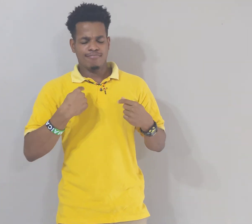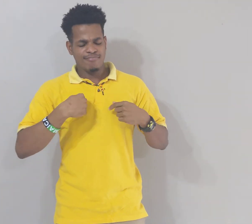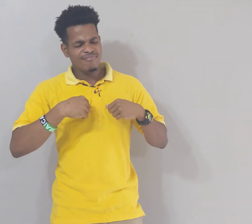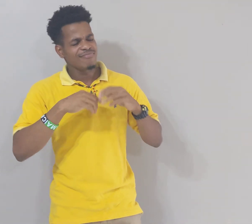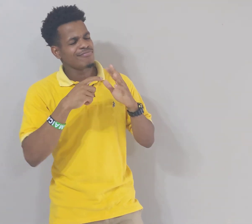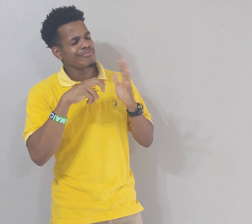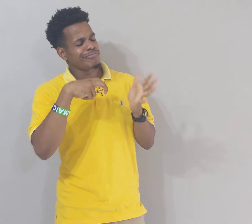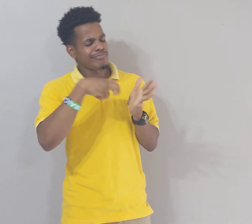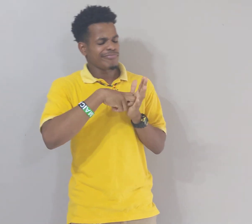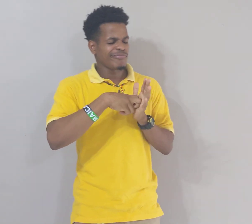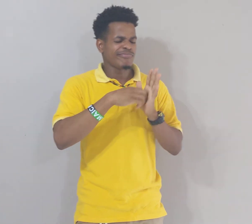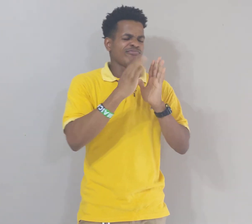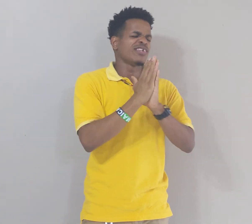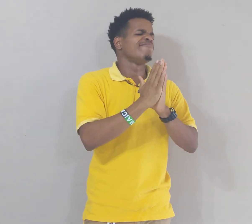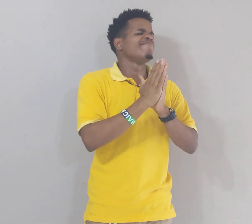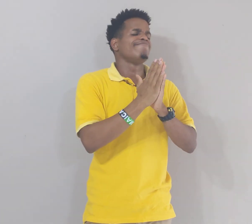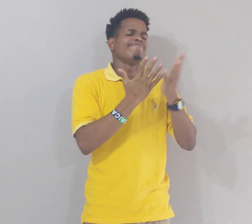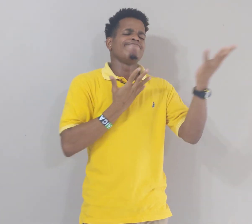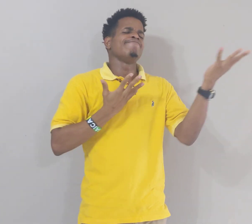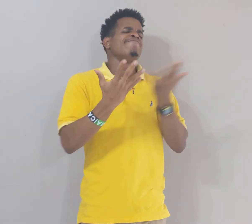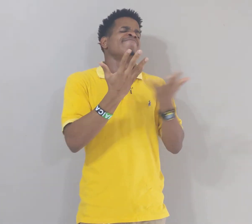do what's best. So I